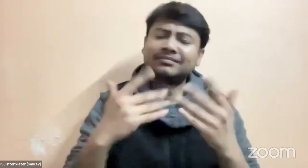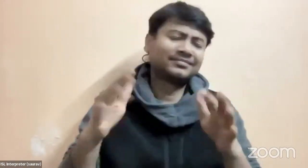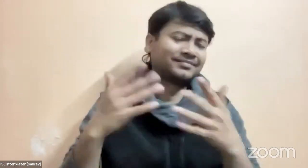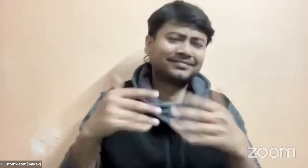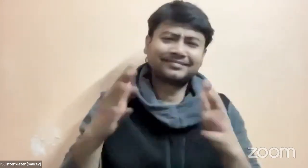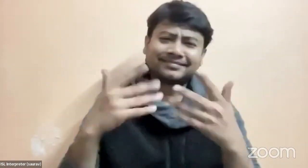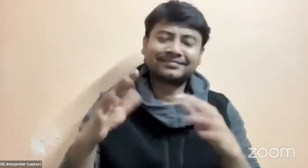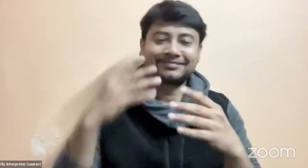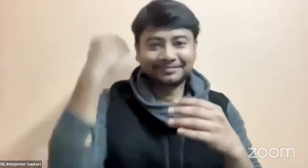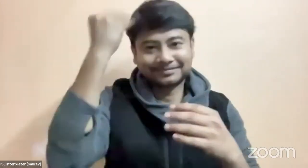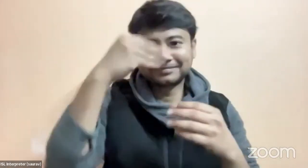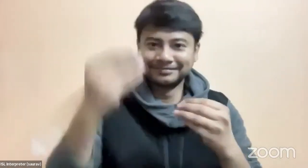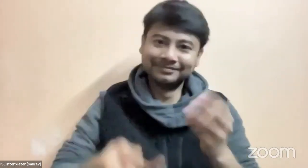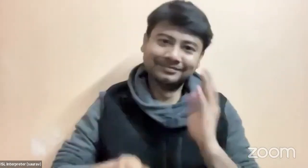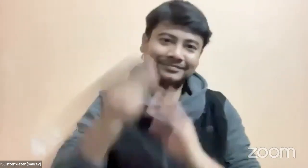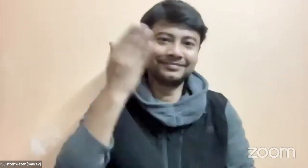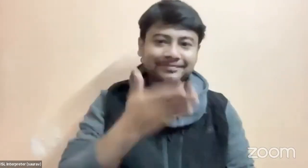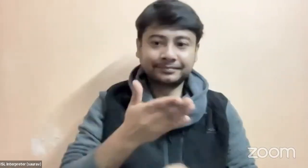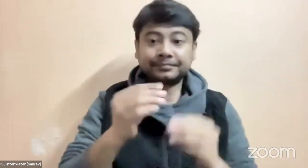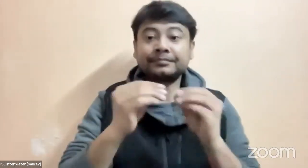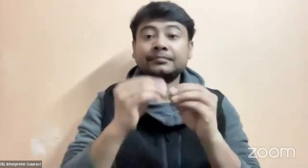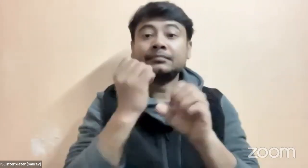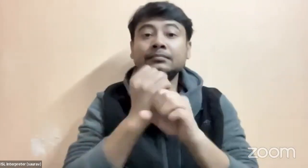18, text number 66.